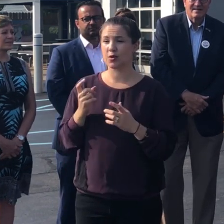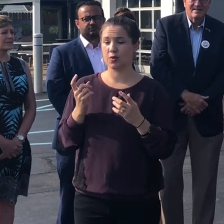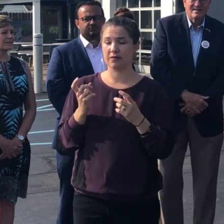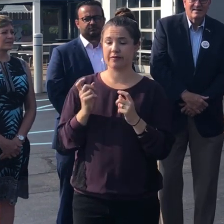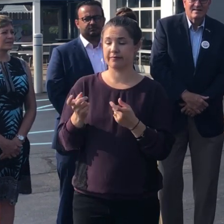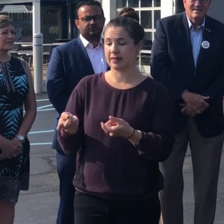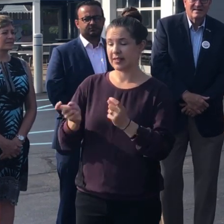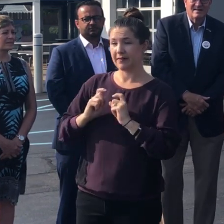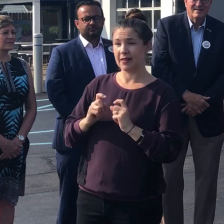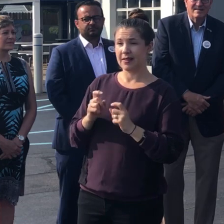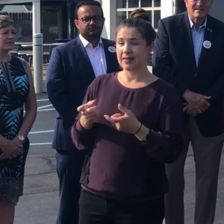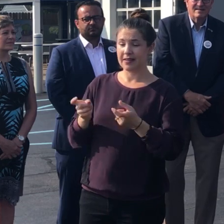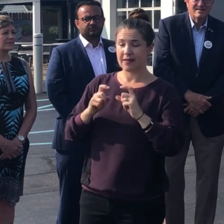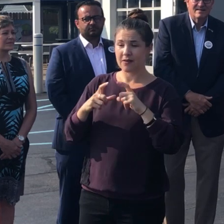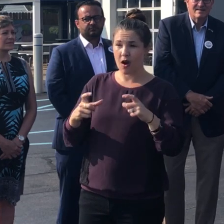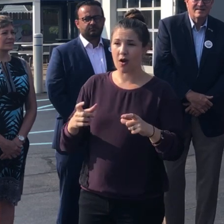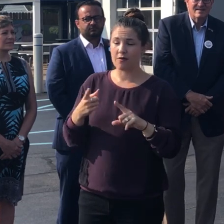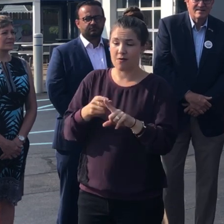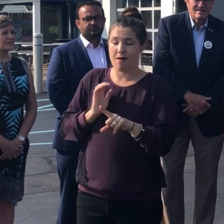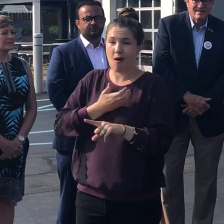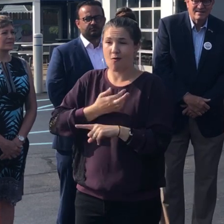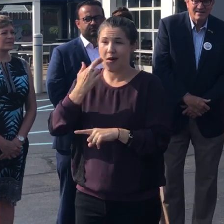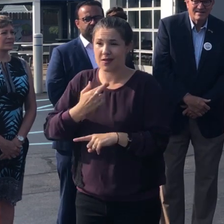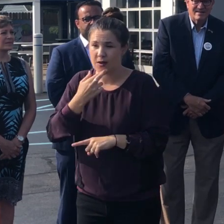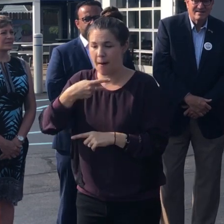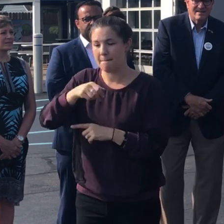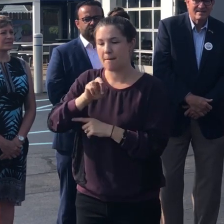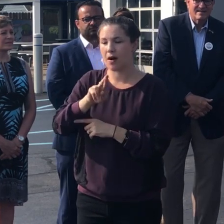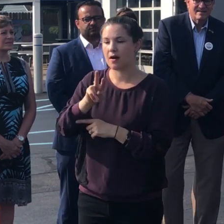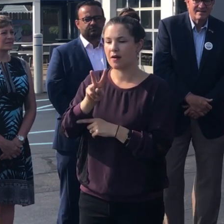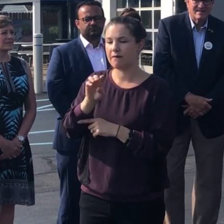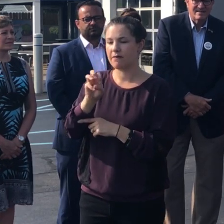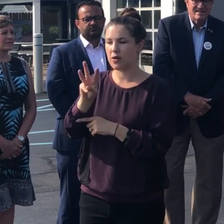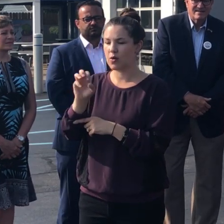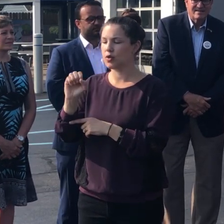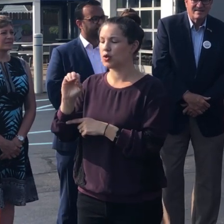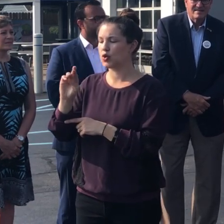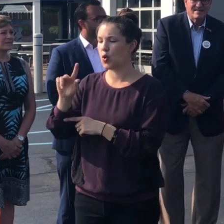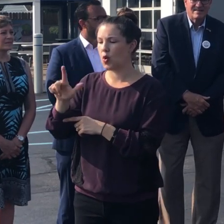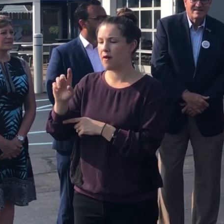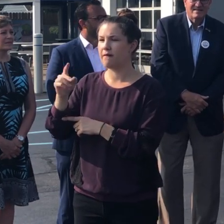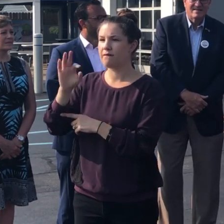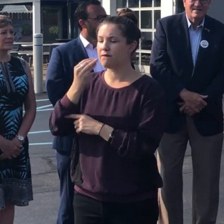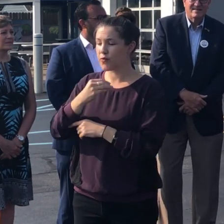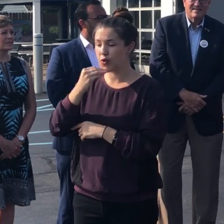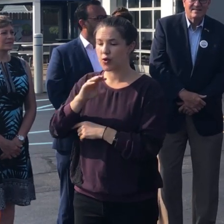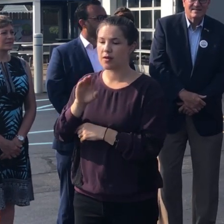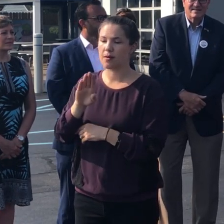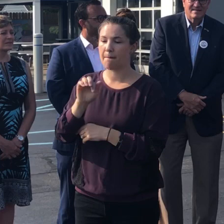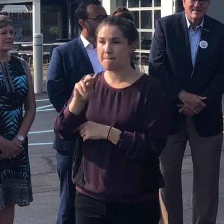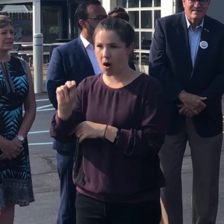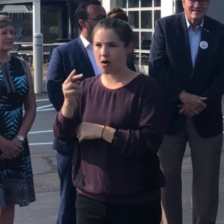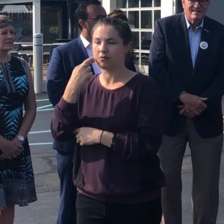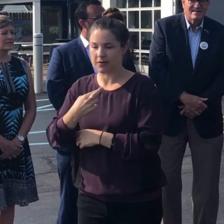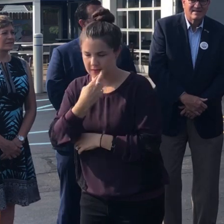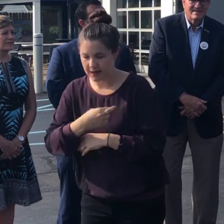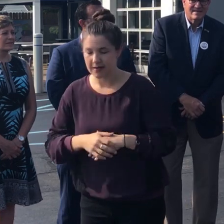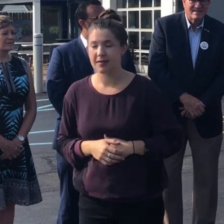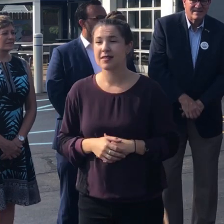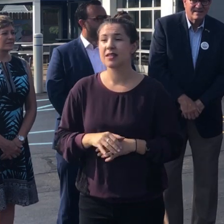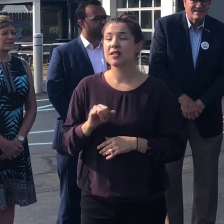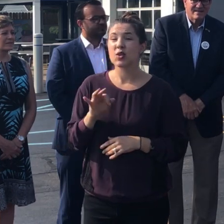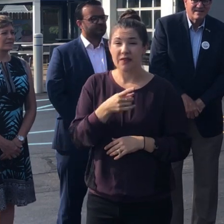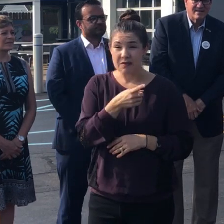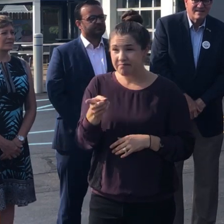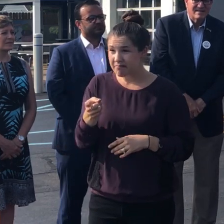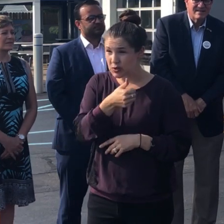at Parkview Soul Food Bar and Restaurant, and we continue to welcome new customers. If you are a small business owner and are not on the platform